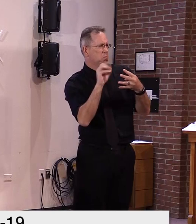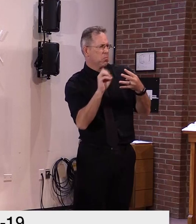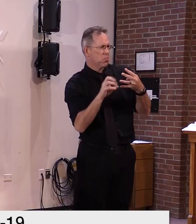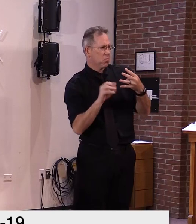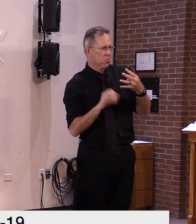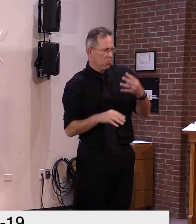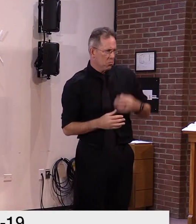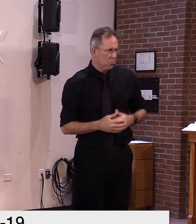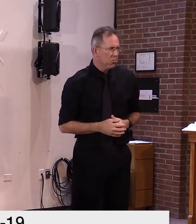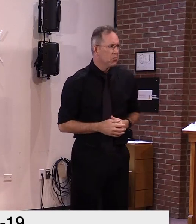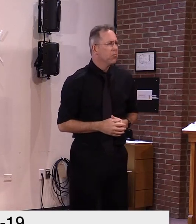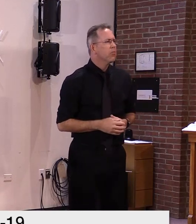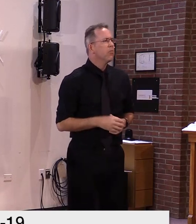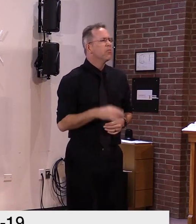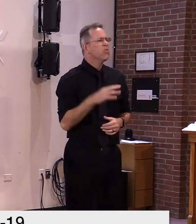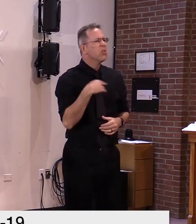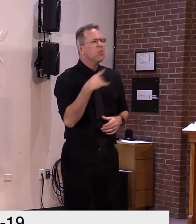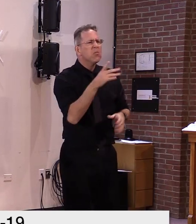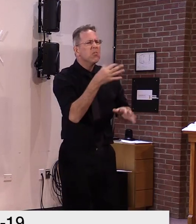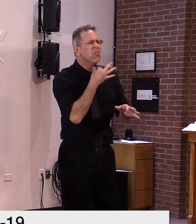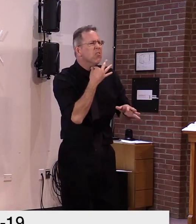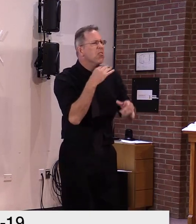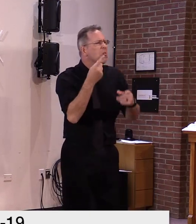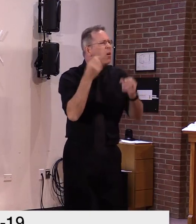home, you can always find our presentations at